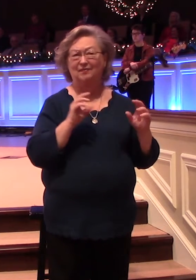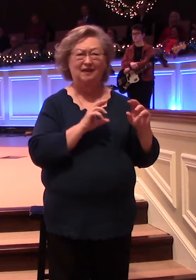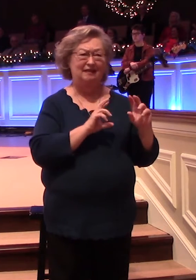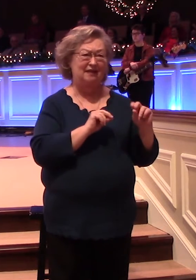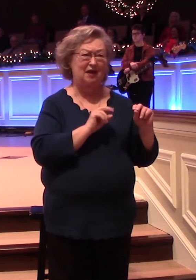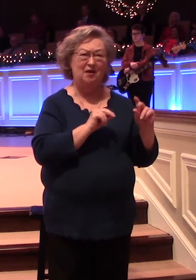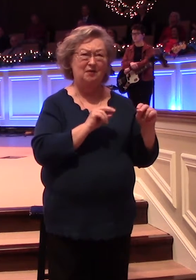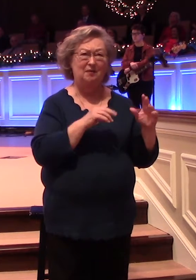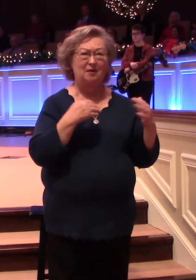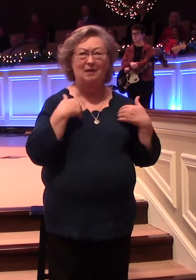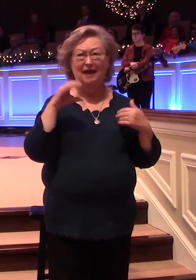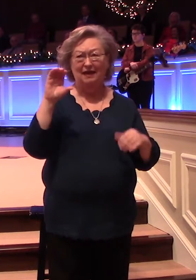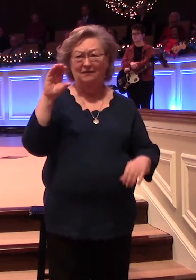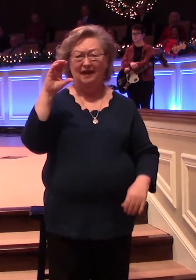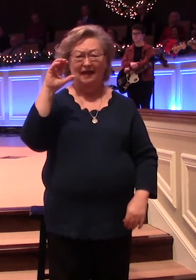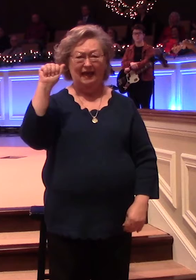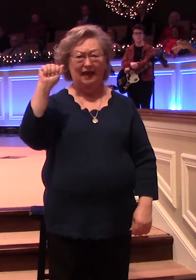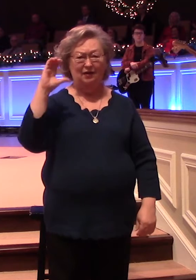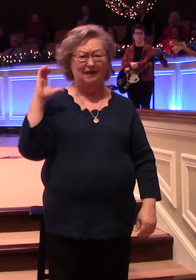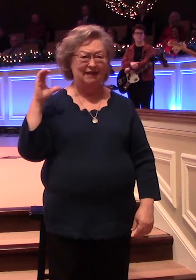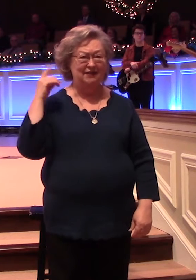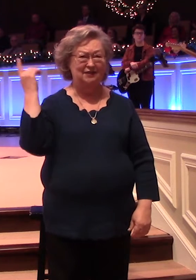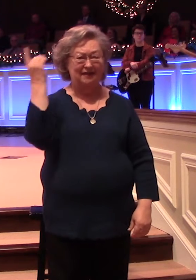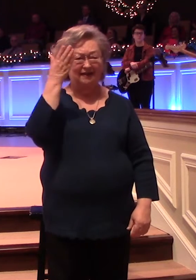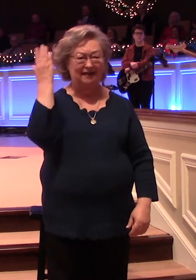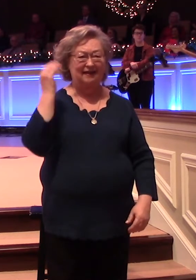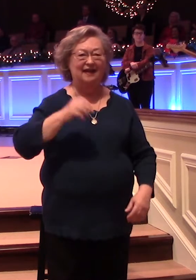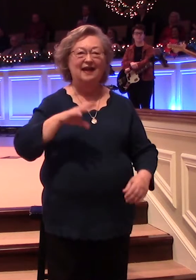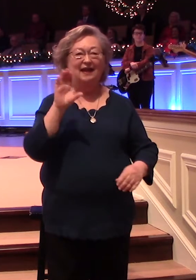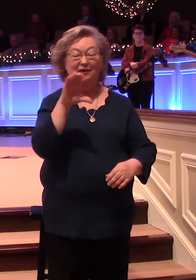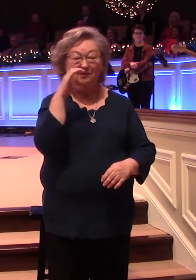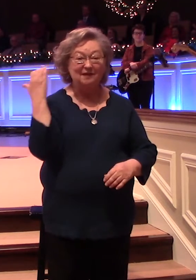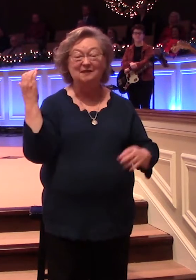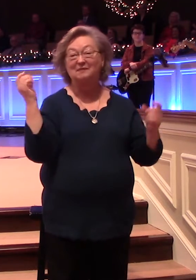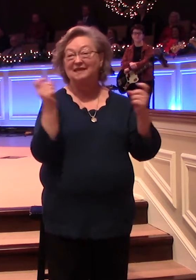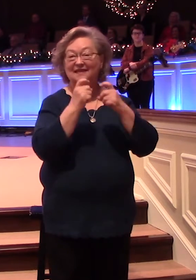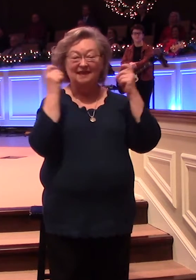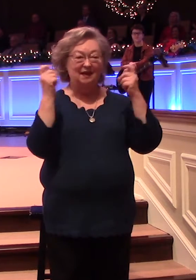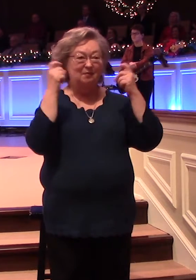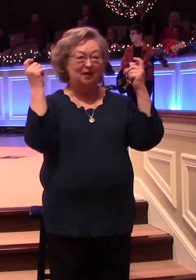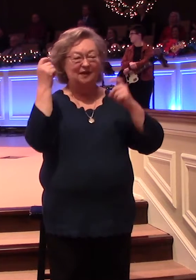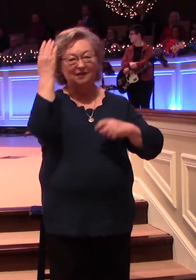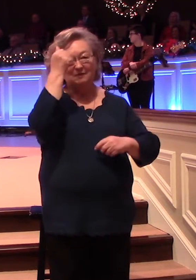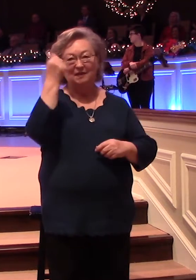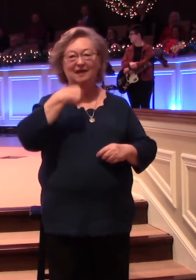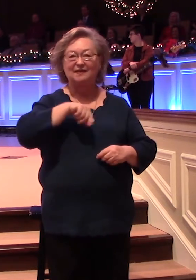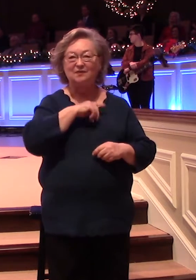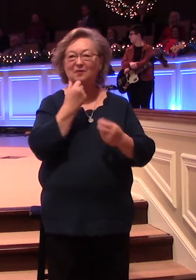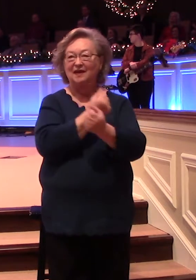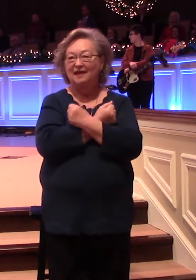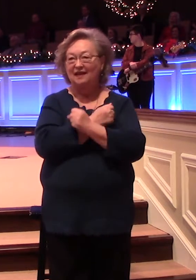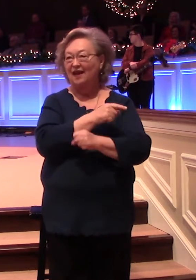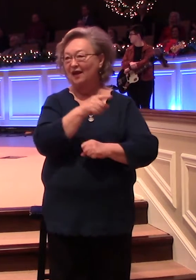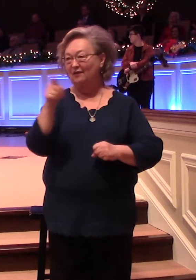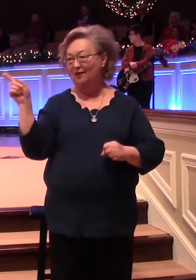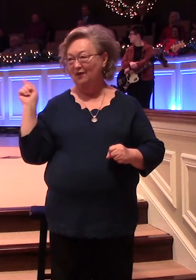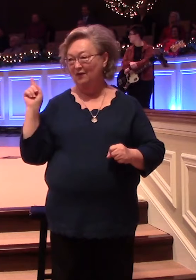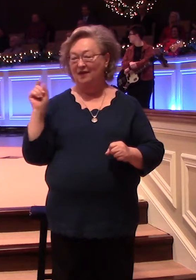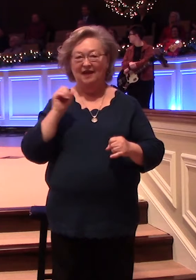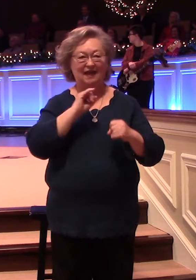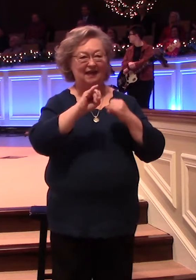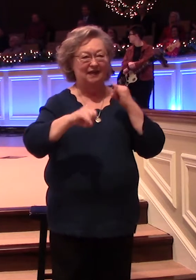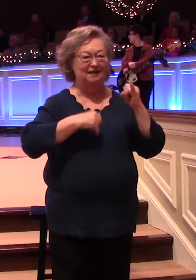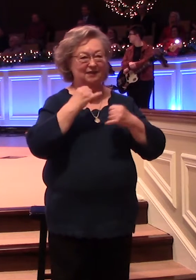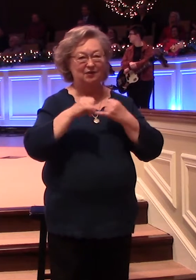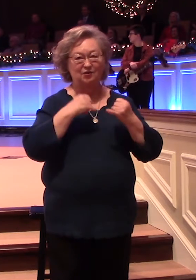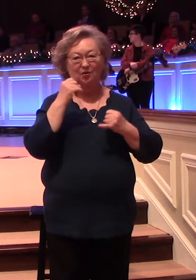for your children and things for you to do and Christmas celebrations, because we love you. And it's a joy for us, for you to watch us